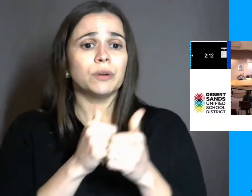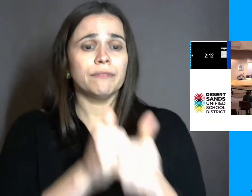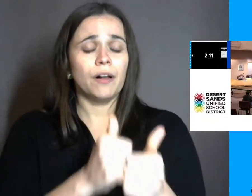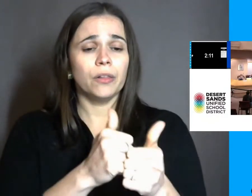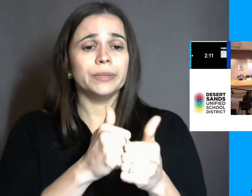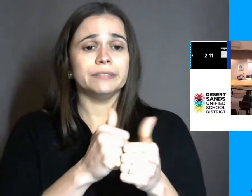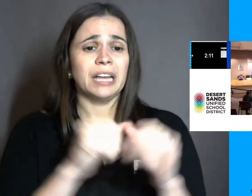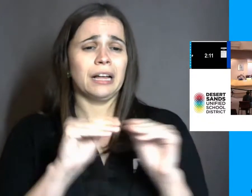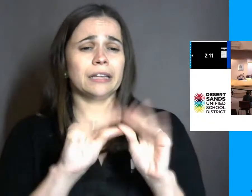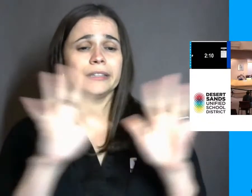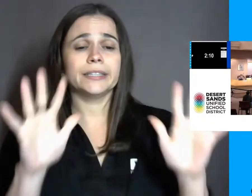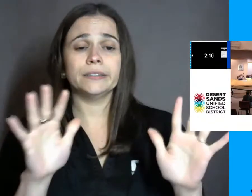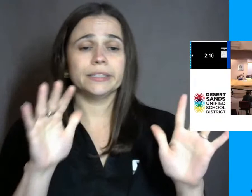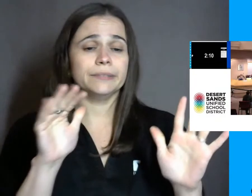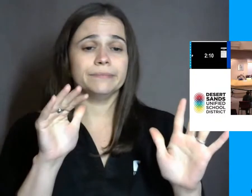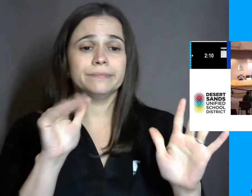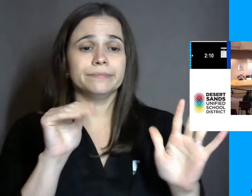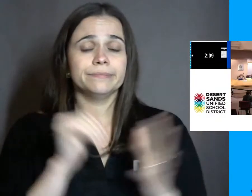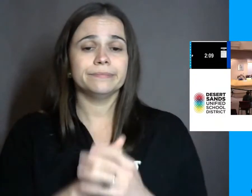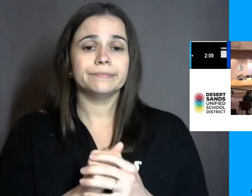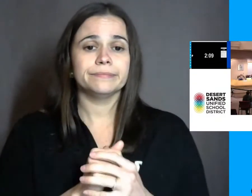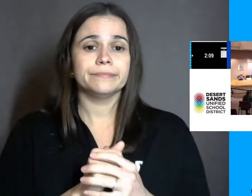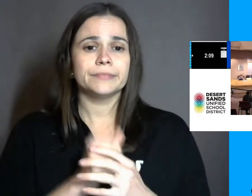and it says